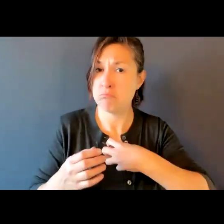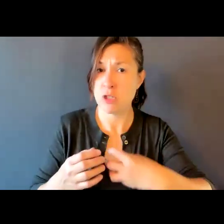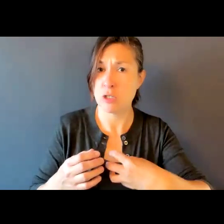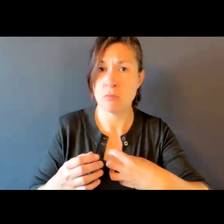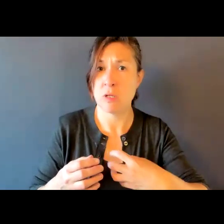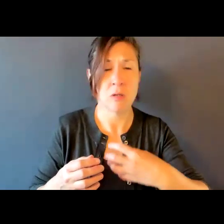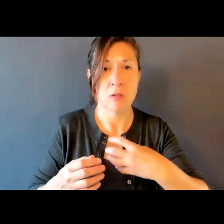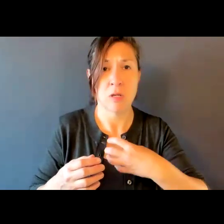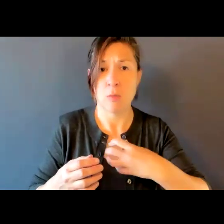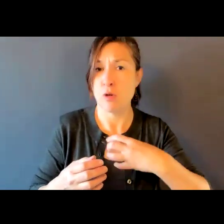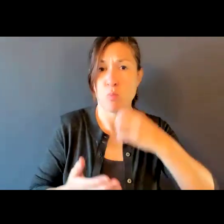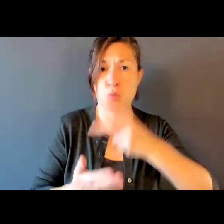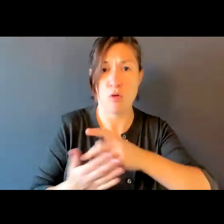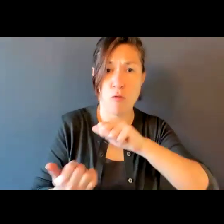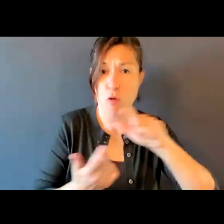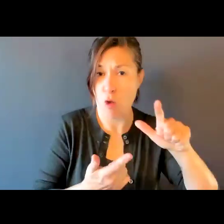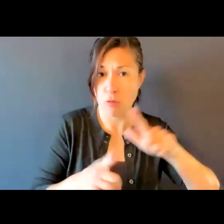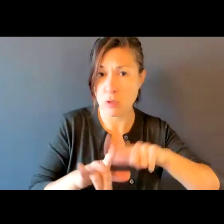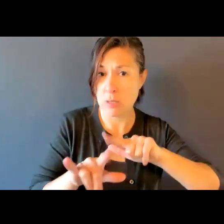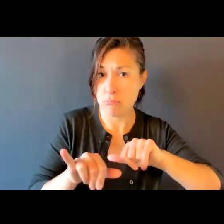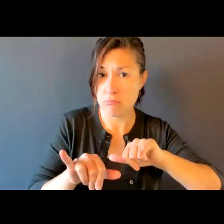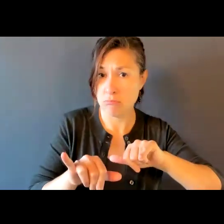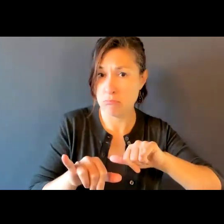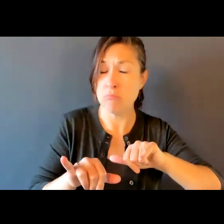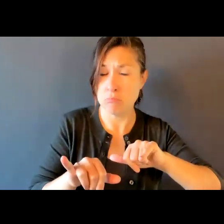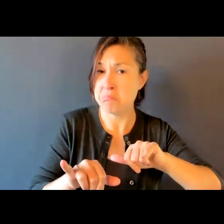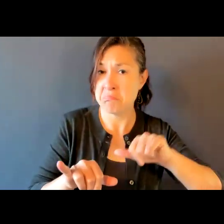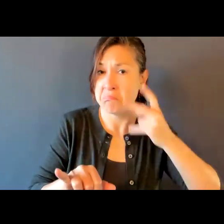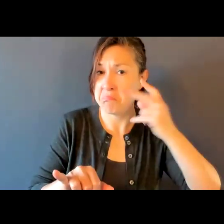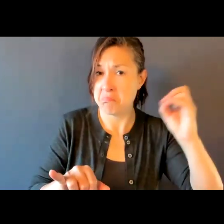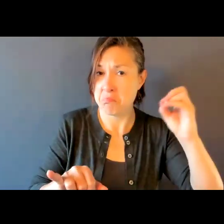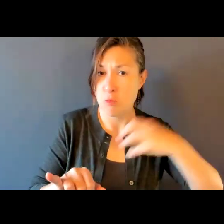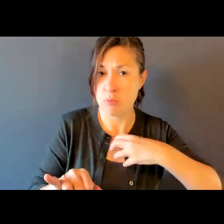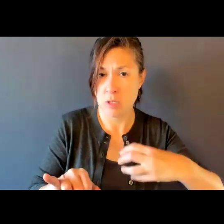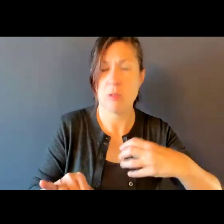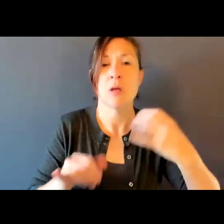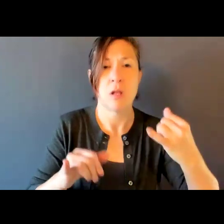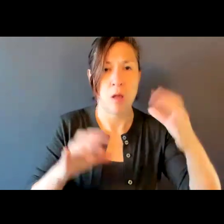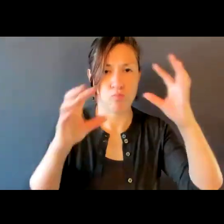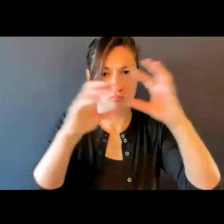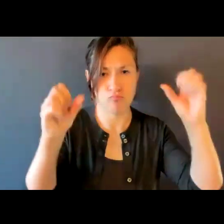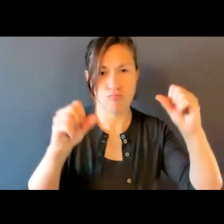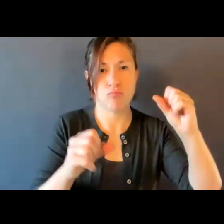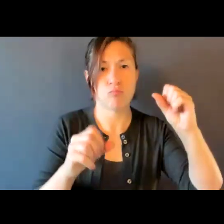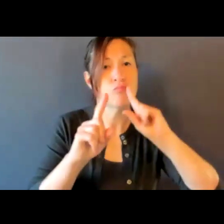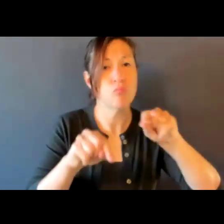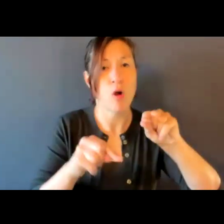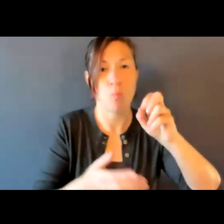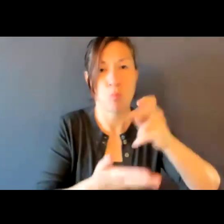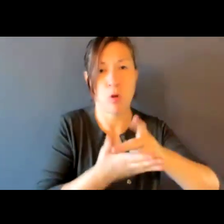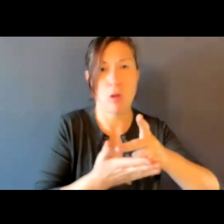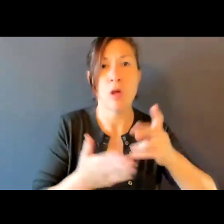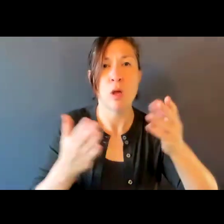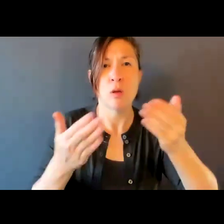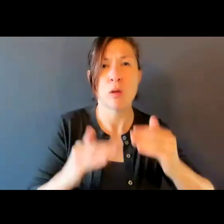any objection to approving the motion by unanimous consent? Hearing none, the superintendent's report is approved. Before we move on to